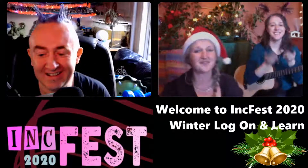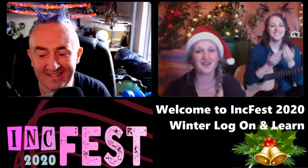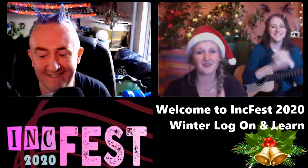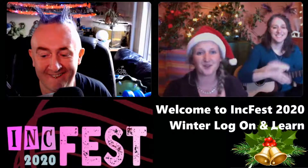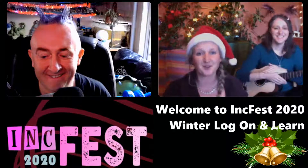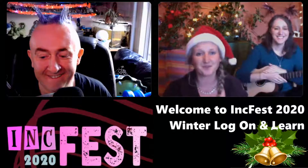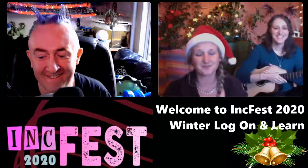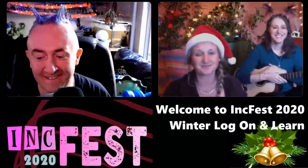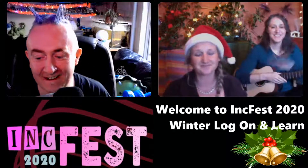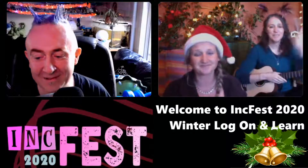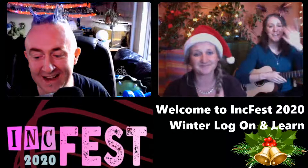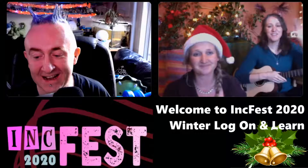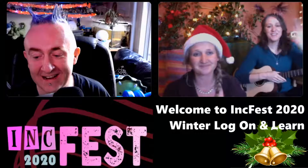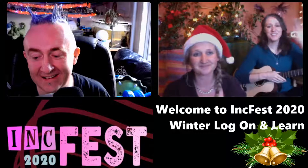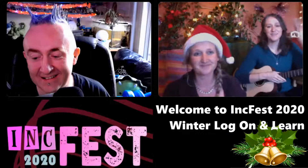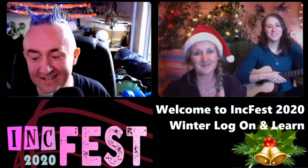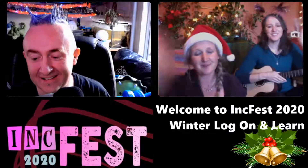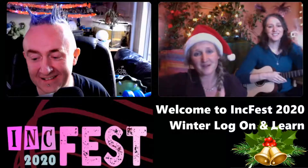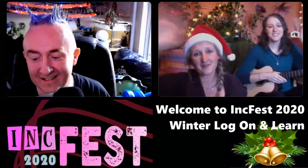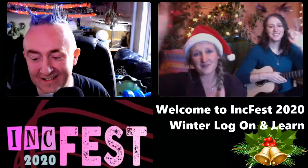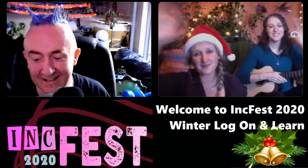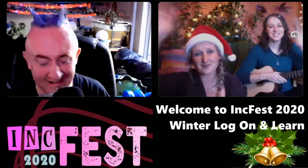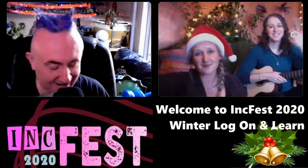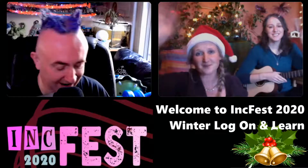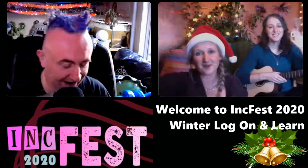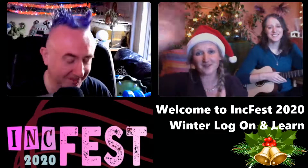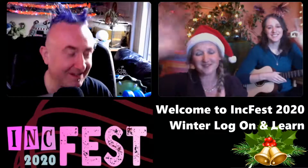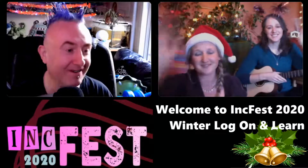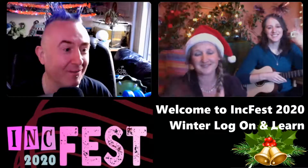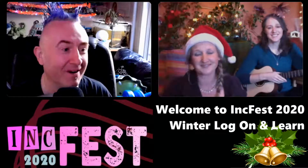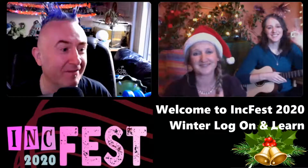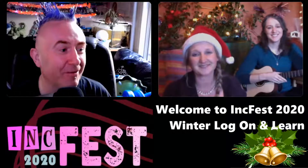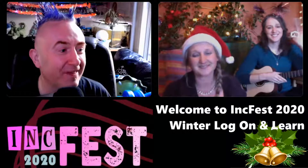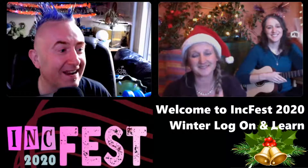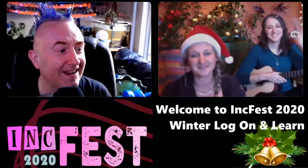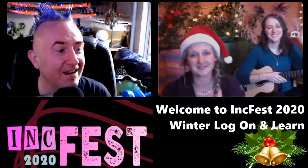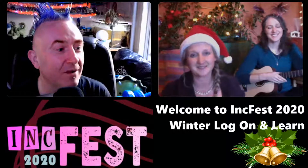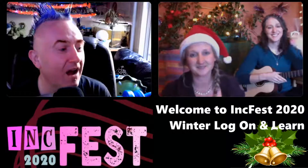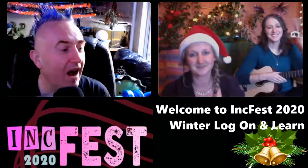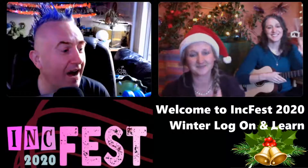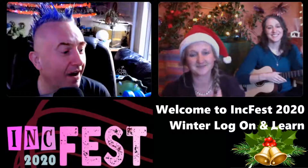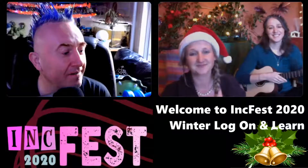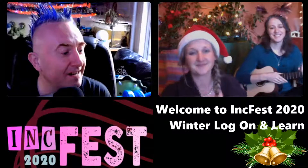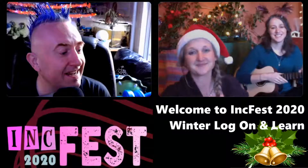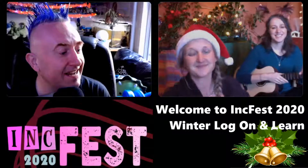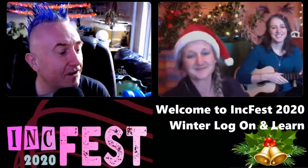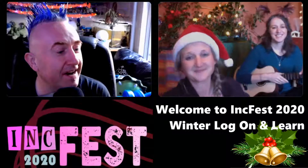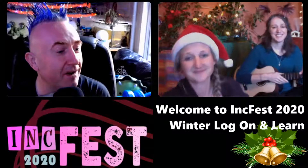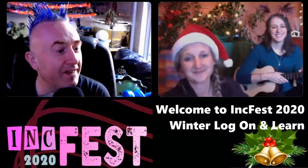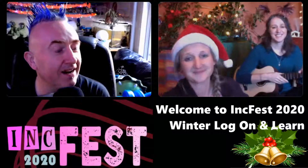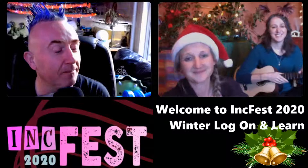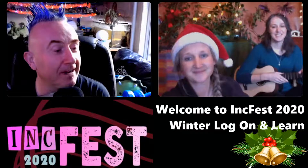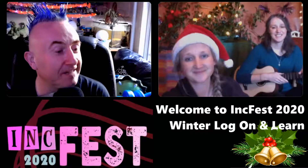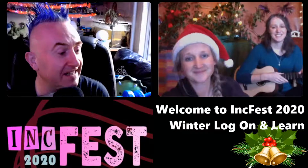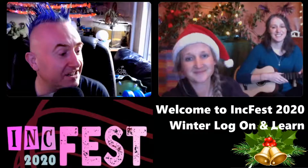Thank you. That was Merry Christmas. Merry Christmas, everyone. Absolutely wonderful. Thank you. And I'm going to take over now with a little bit of